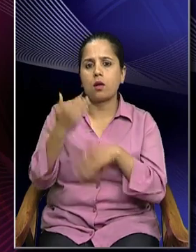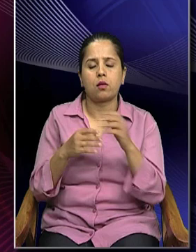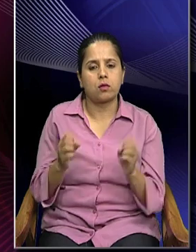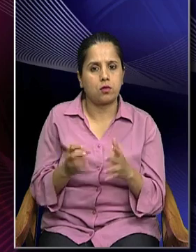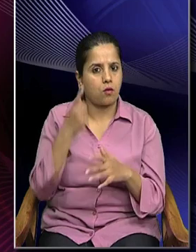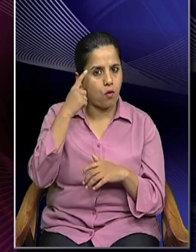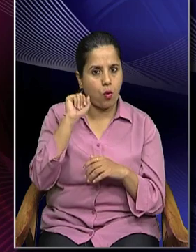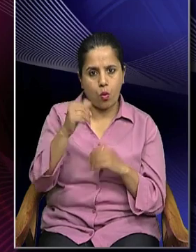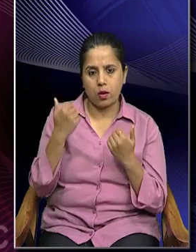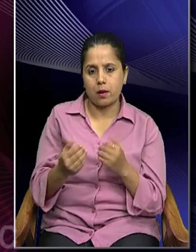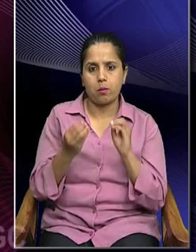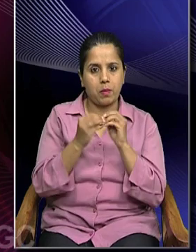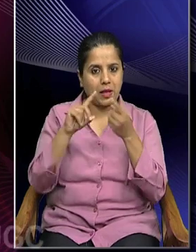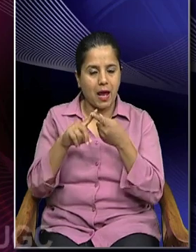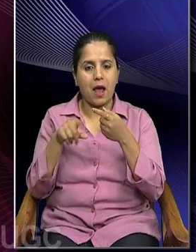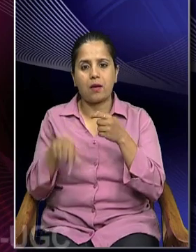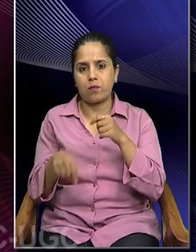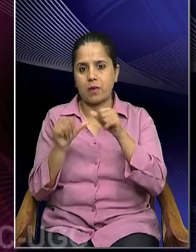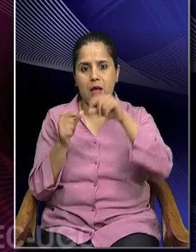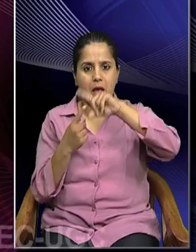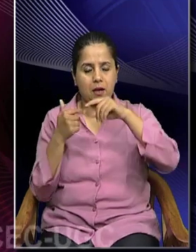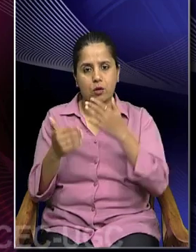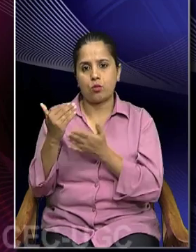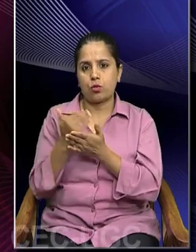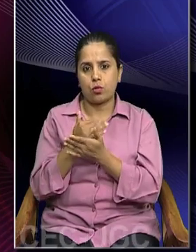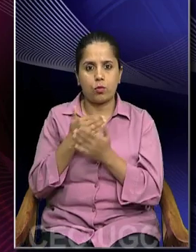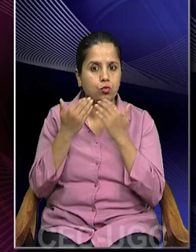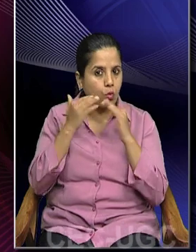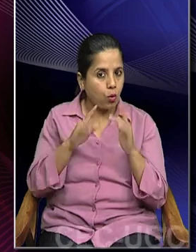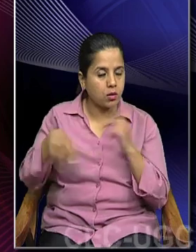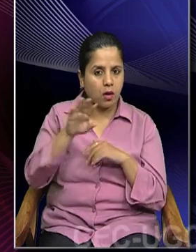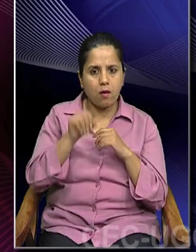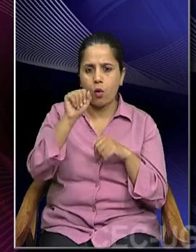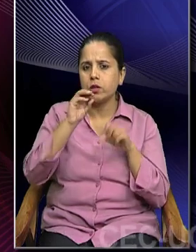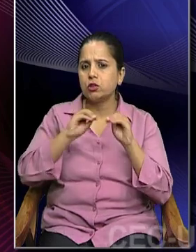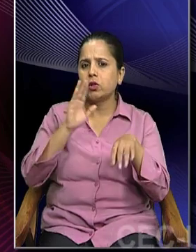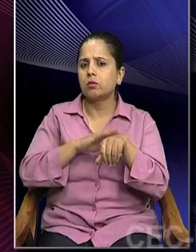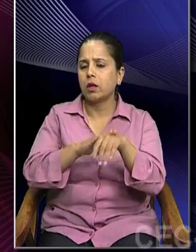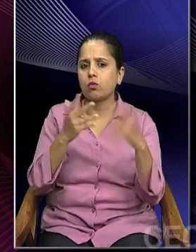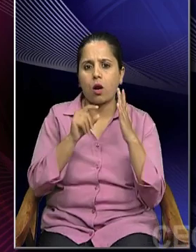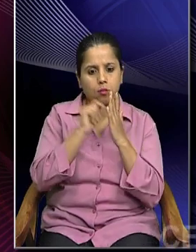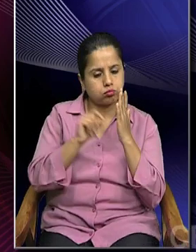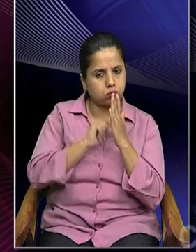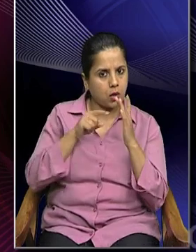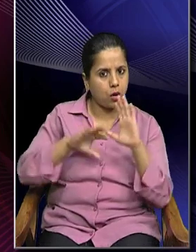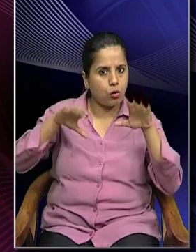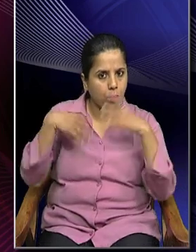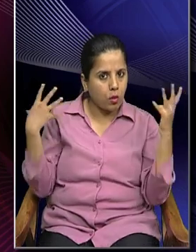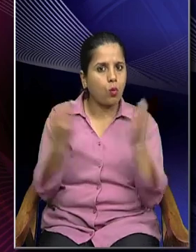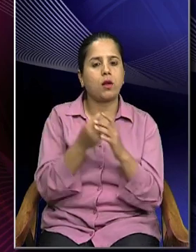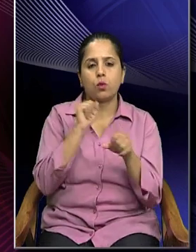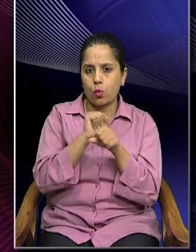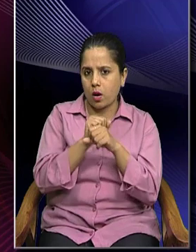its B.Ed program, where the students document their teaching experience and work in groups to